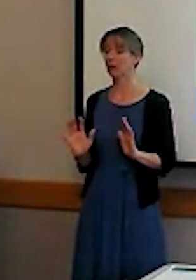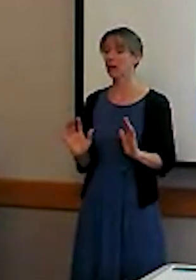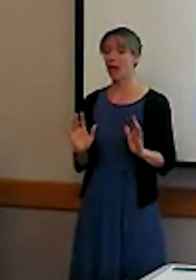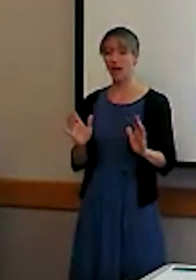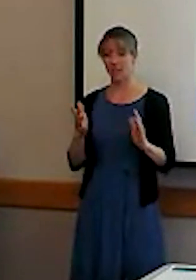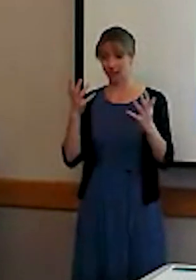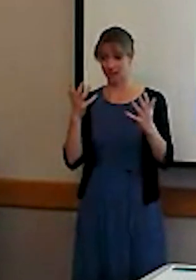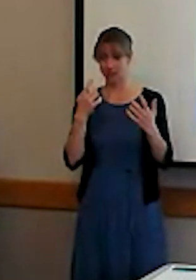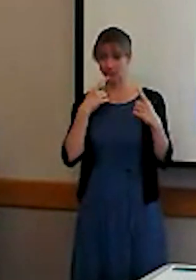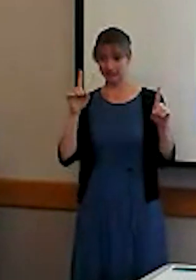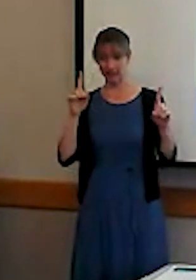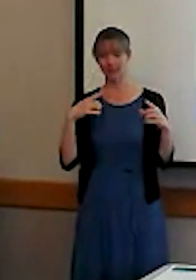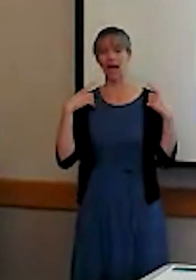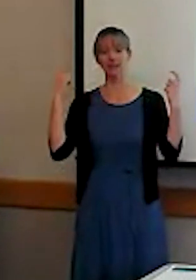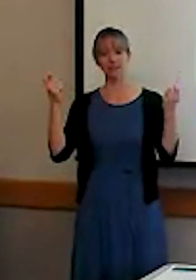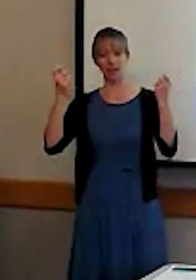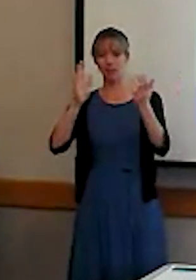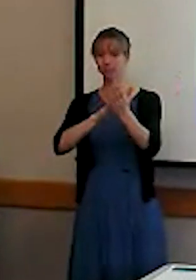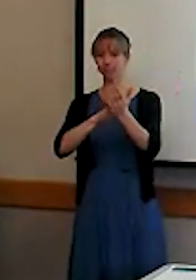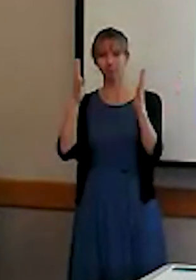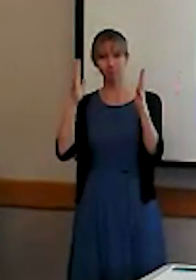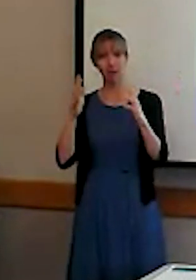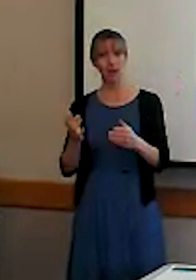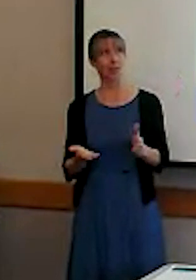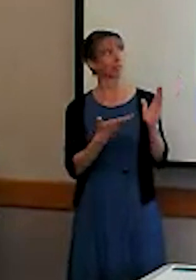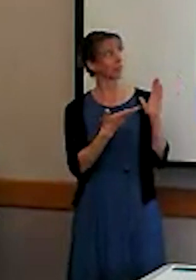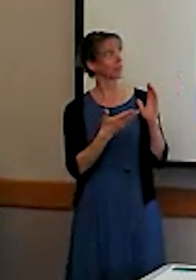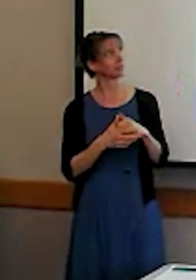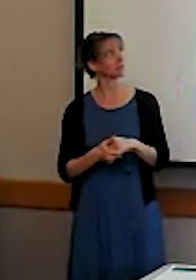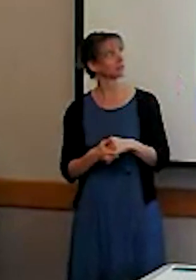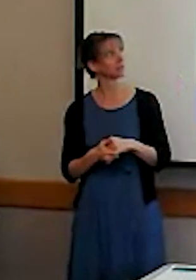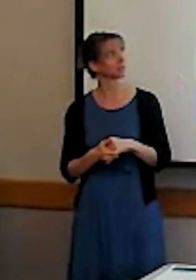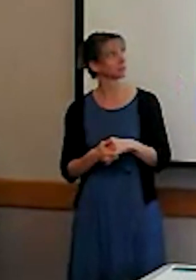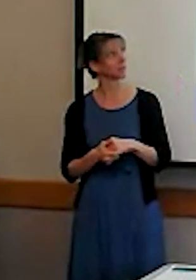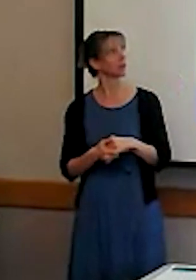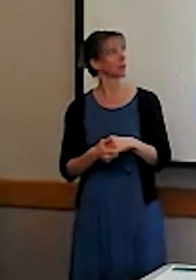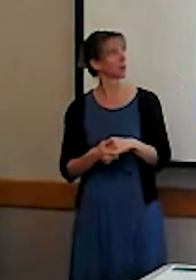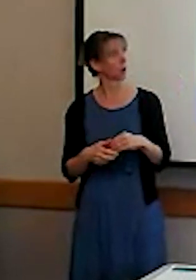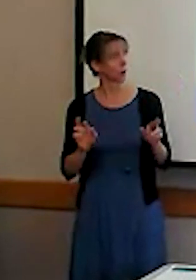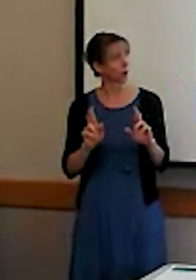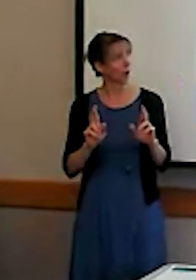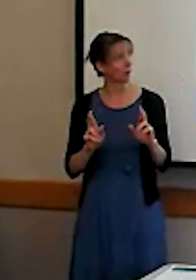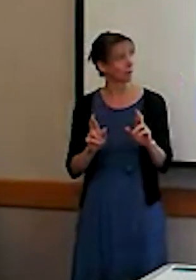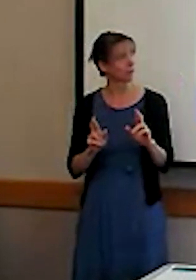then I celebrate their achievements. And this one is one of